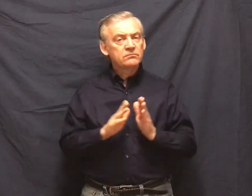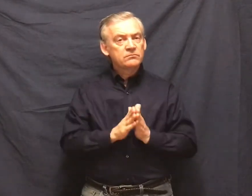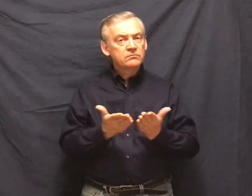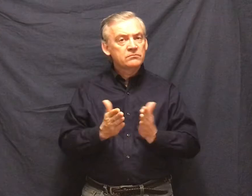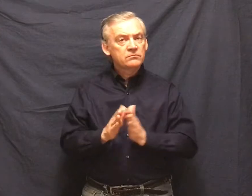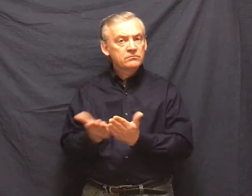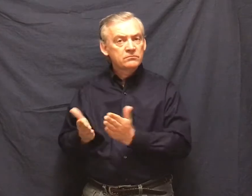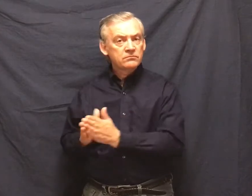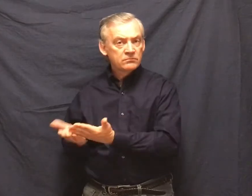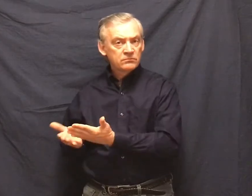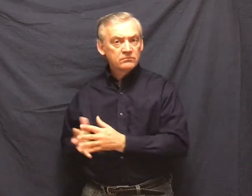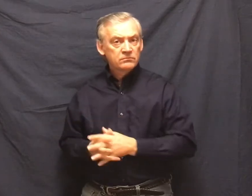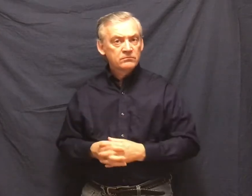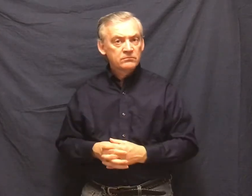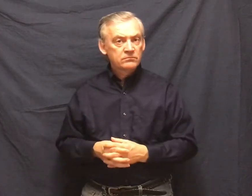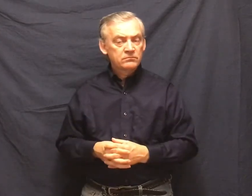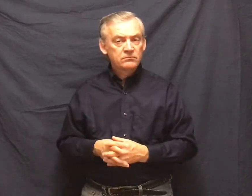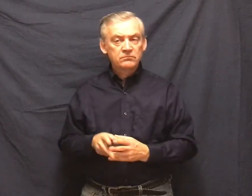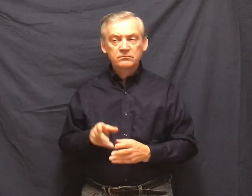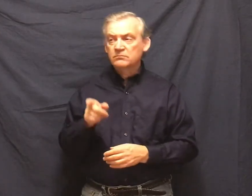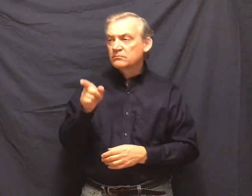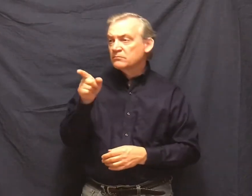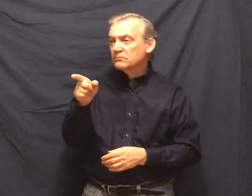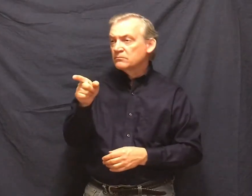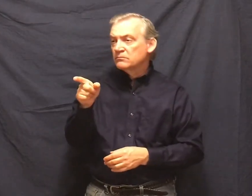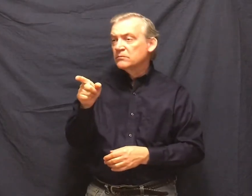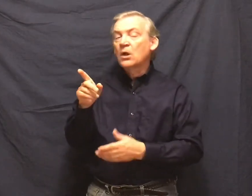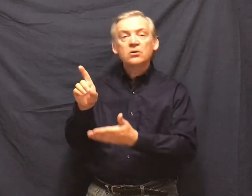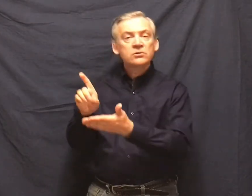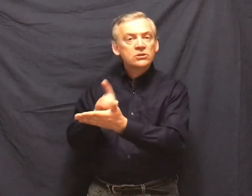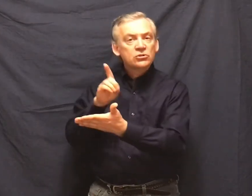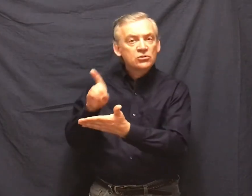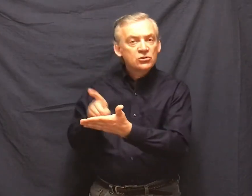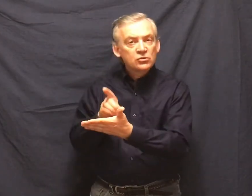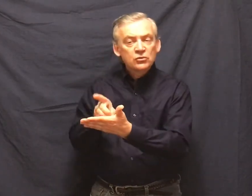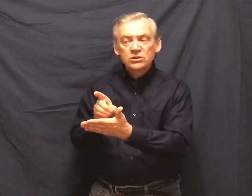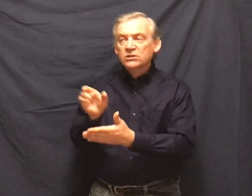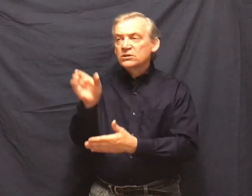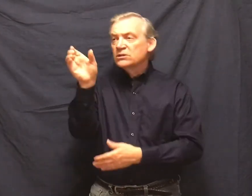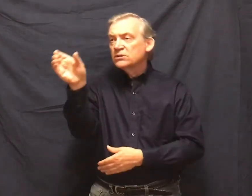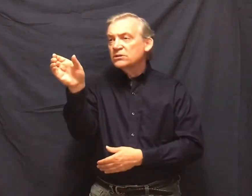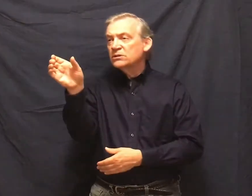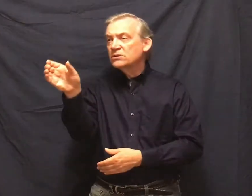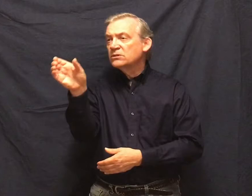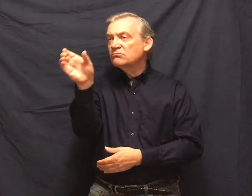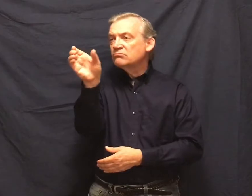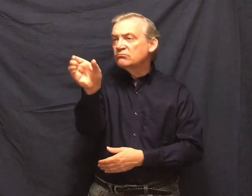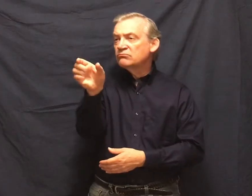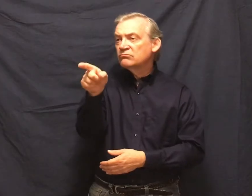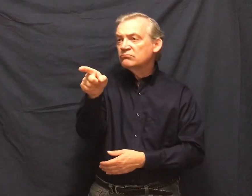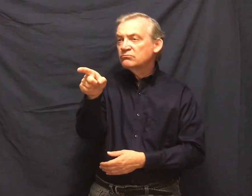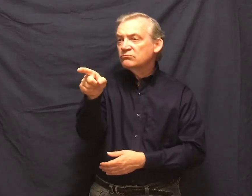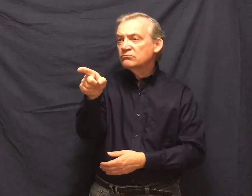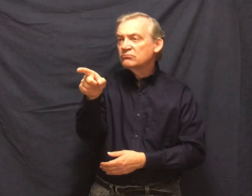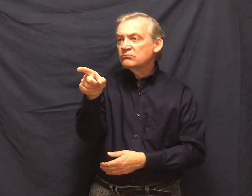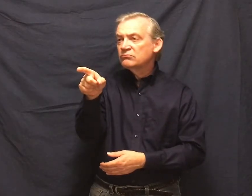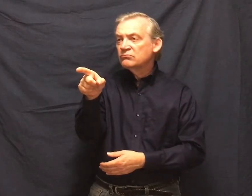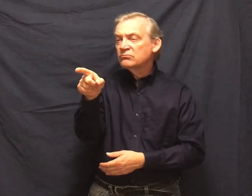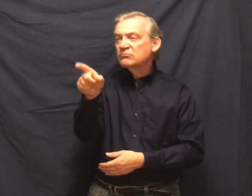A tattered dictionary and a mauled copy of the California Civil Code